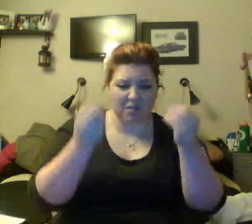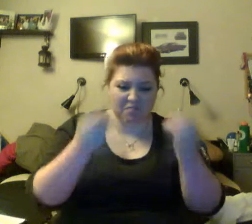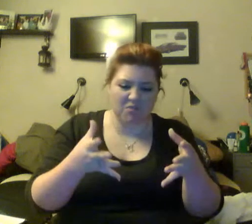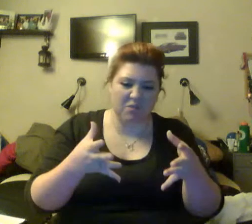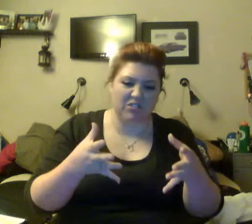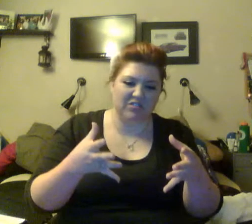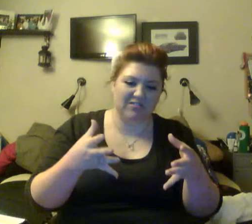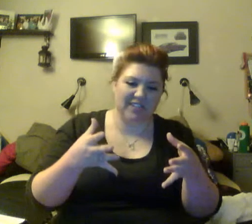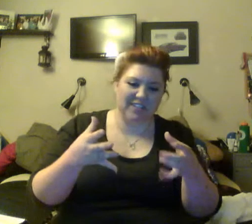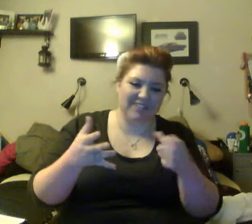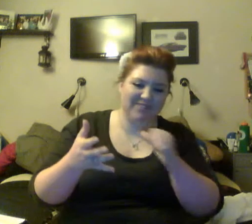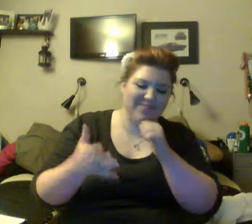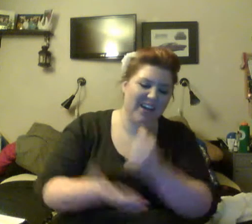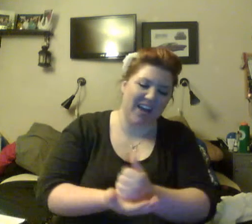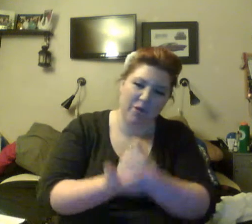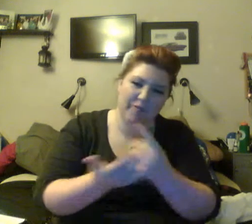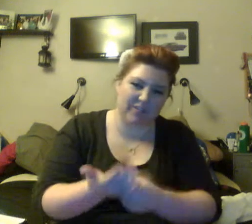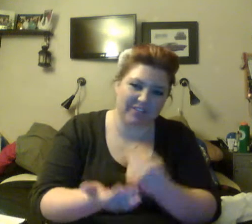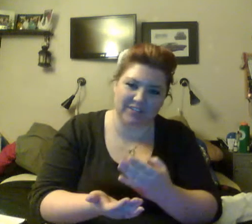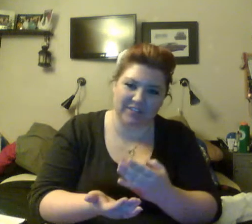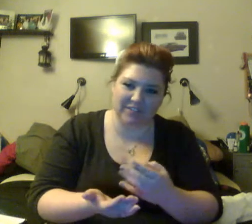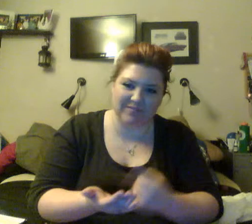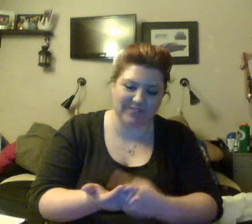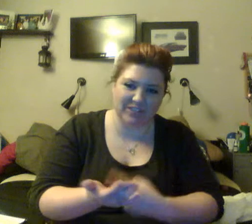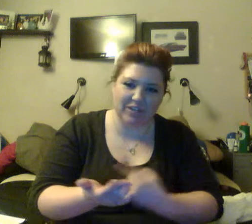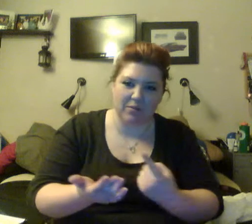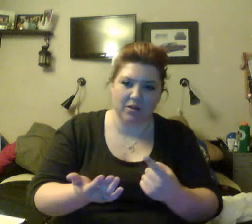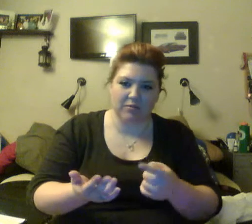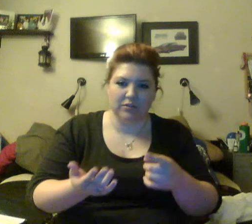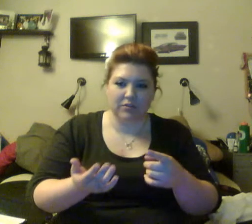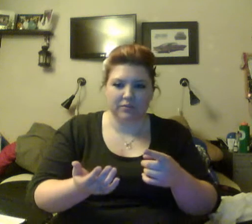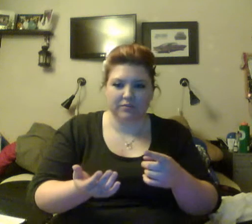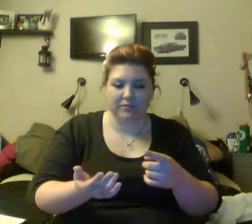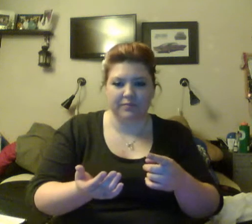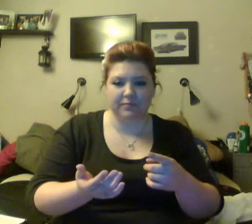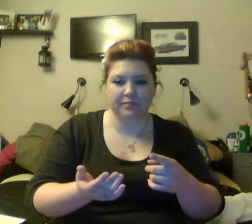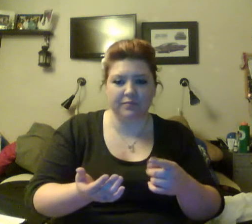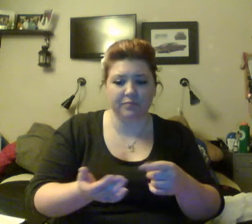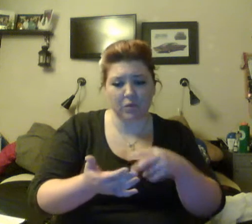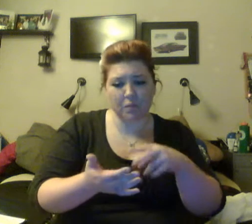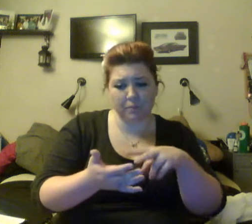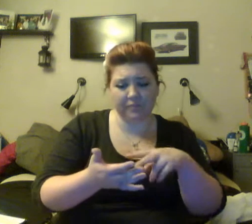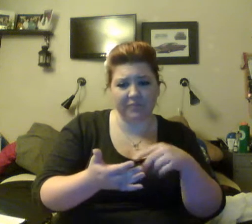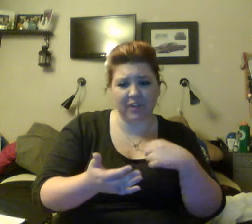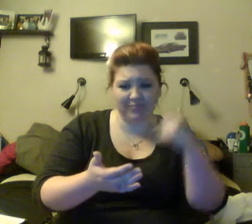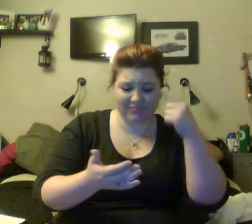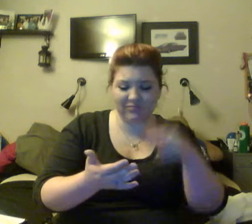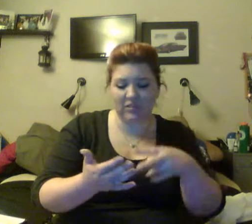information and to realize that there is a quality information on some of these issues that they're reading about in their books, that they are real issues that people are